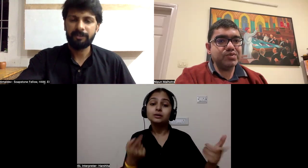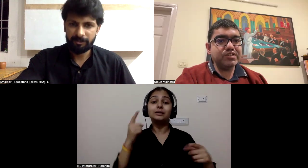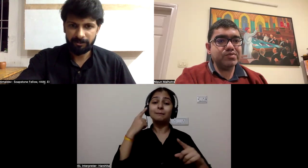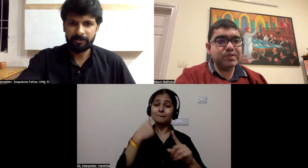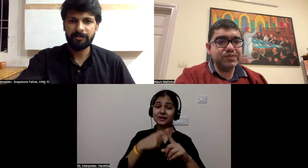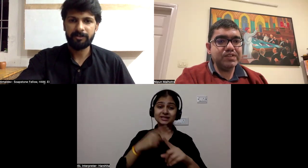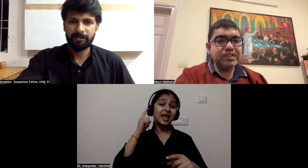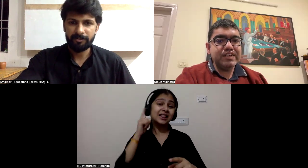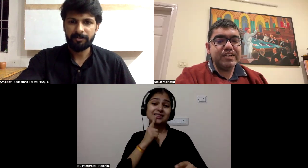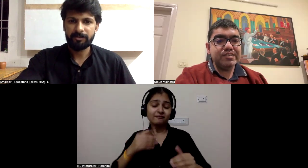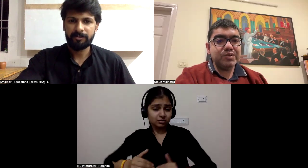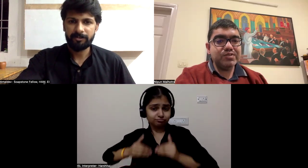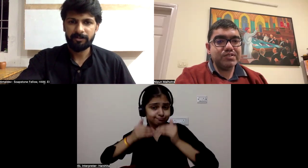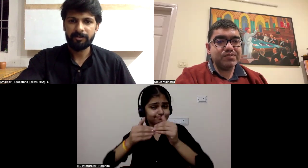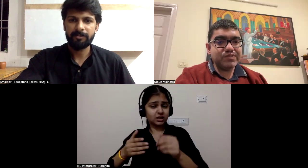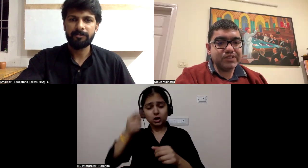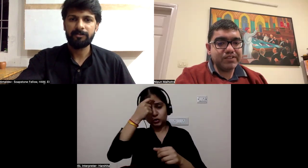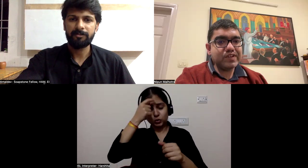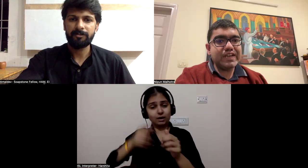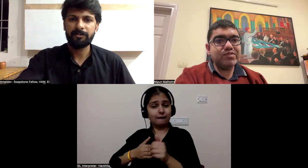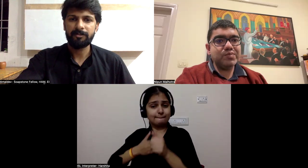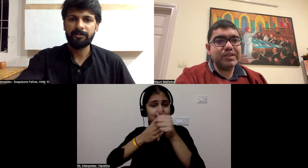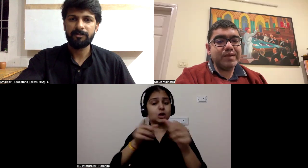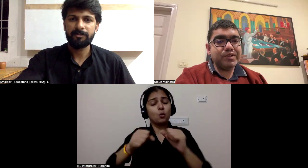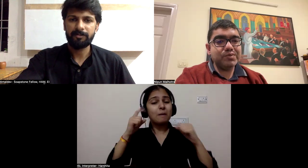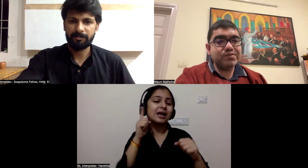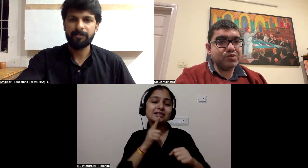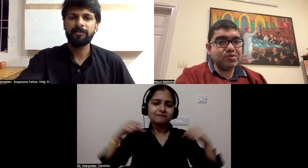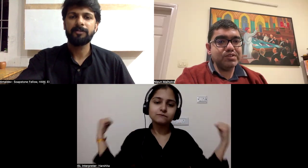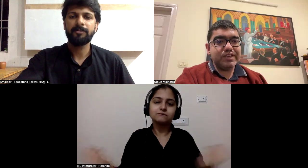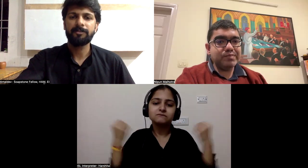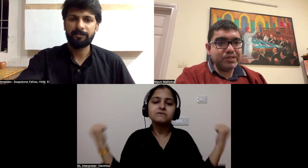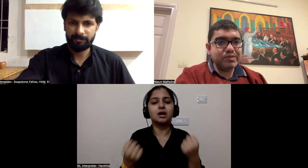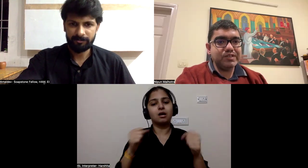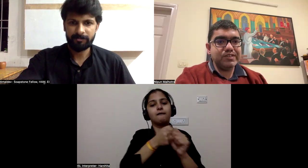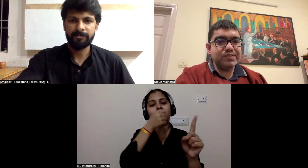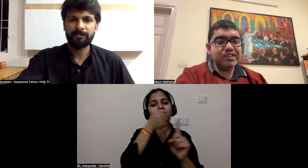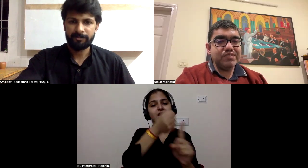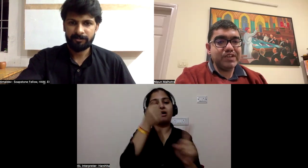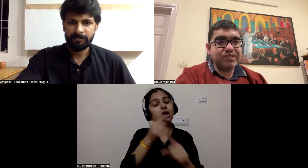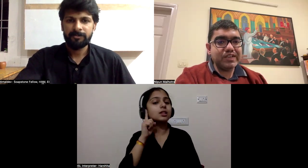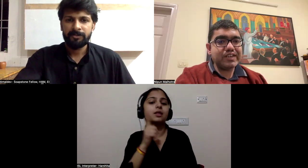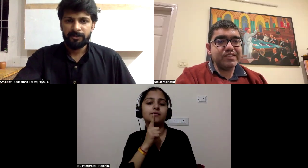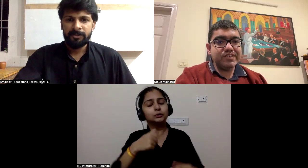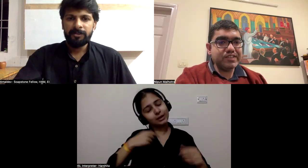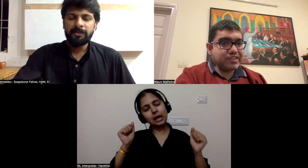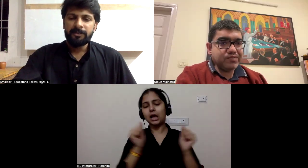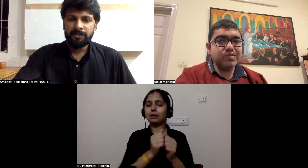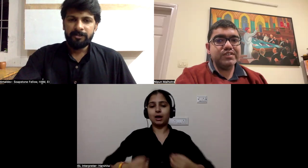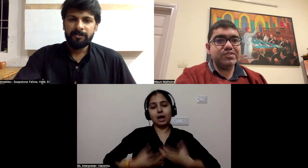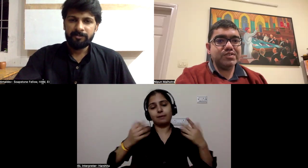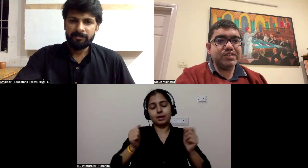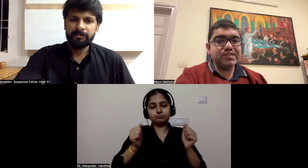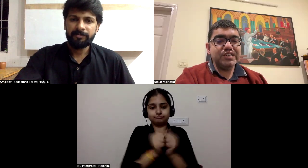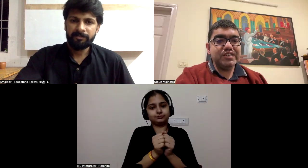community needs to take this forward. And because this is the fight for the deaf, and I would be happy to be a foot soldier, helping the community wherever I can in taking it